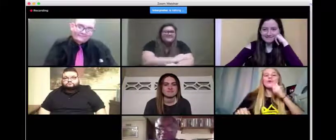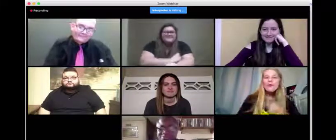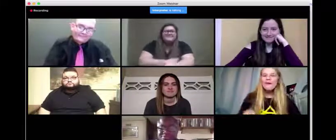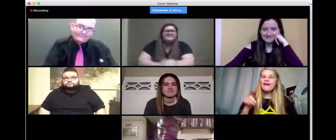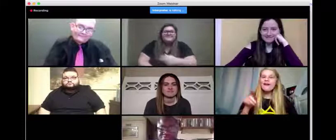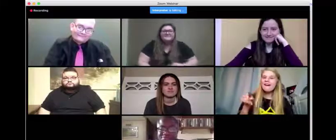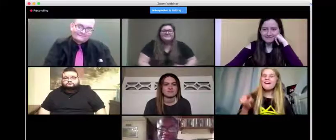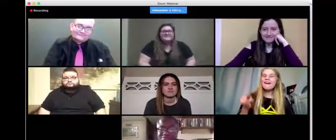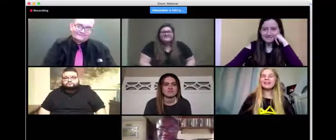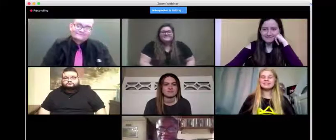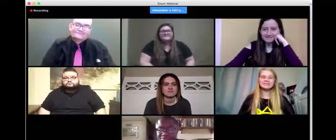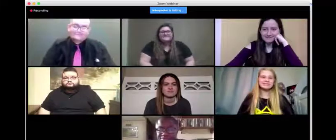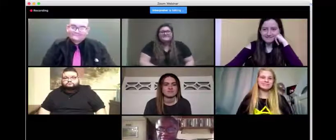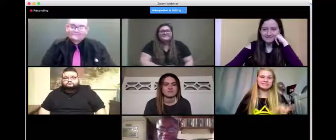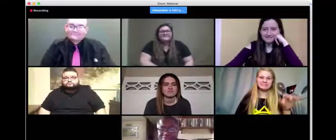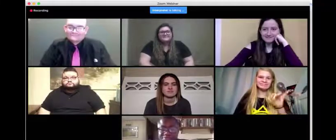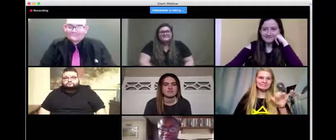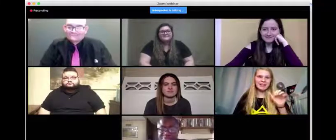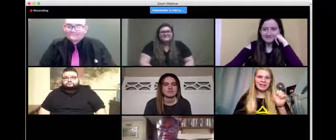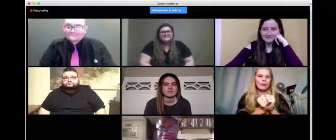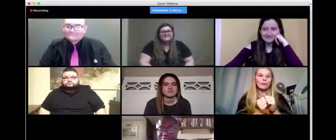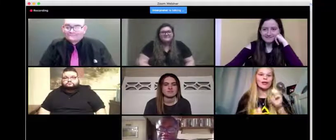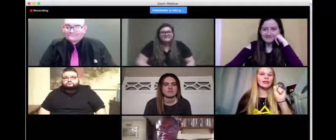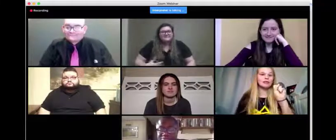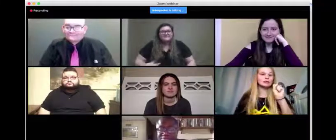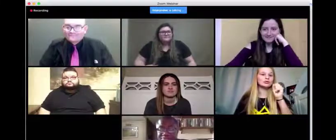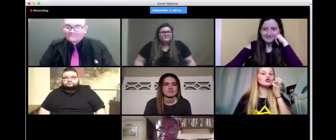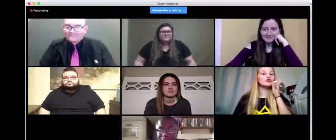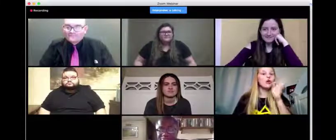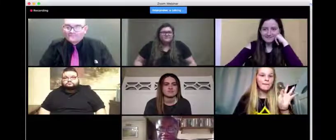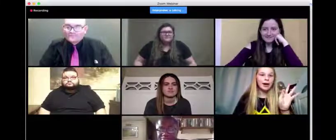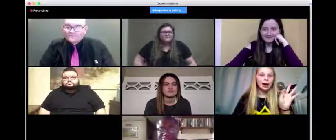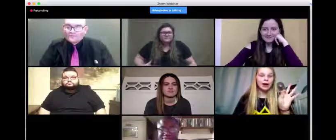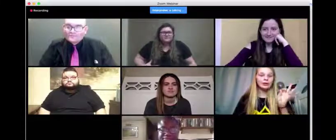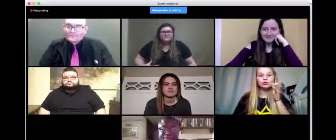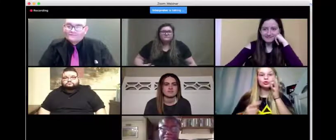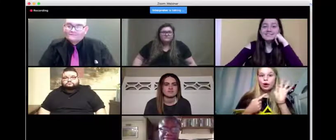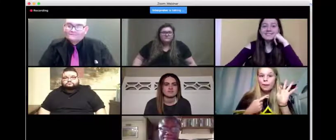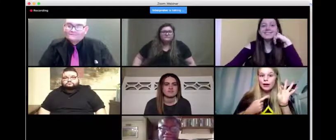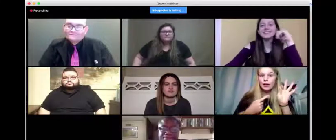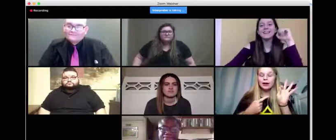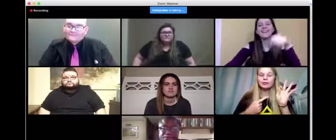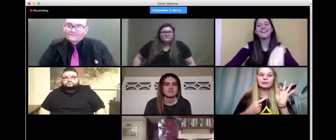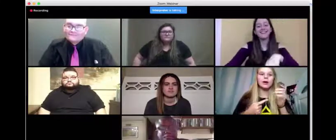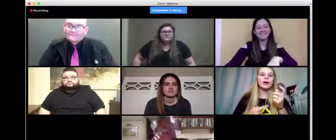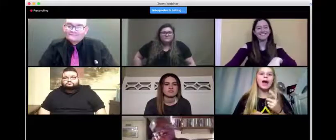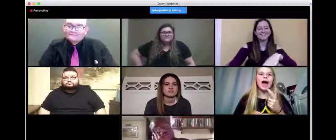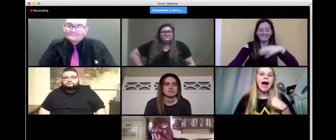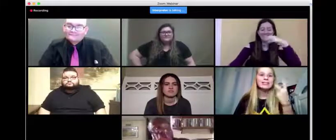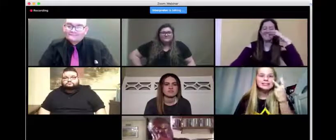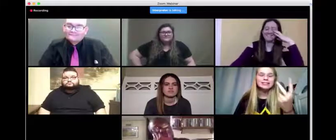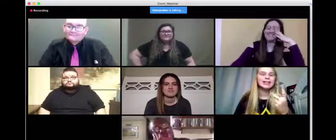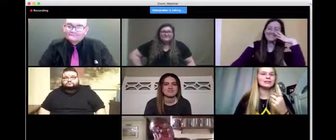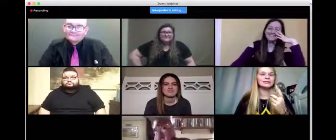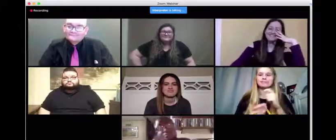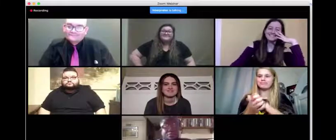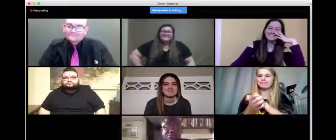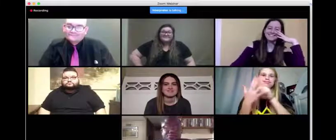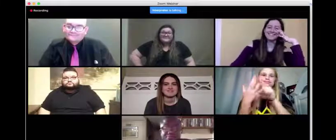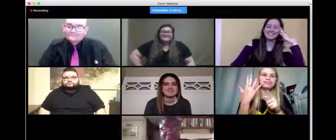like strawberry, the sign for strawberry, I've seen a myriad of different signs for strawberry, like that red fox, what